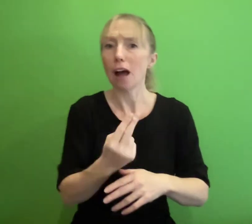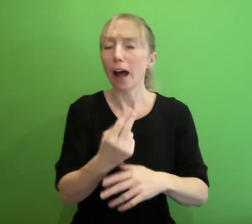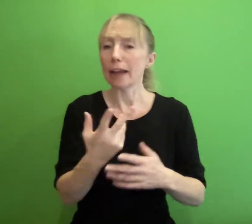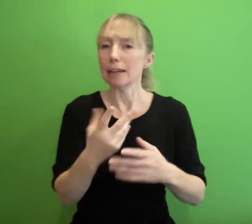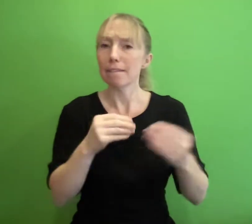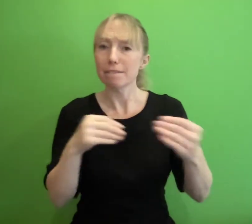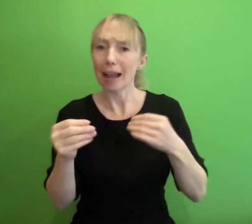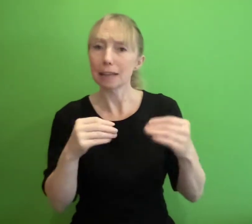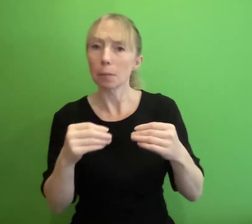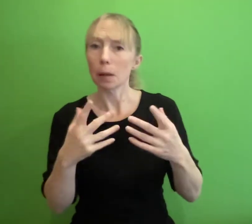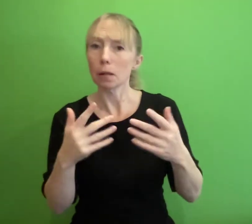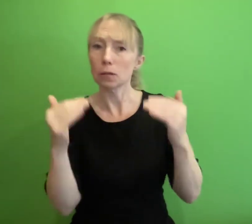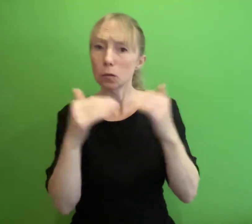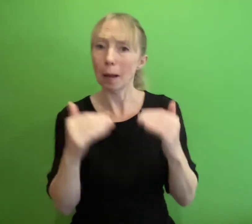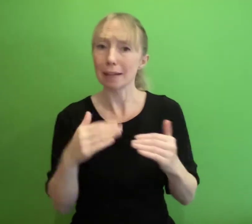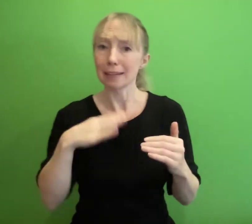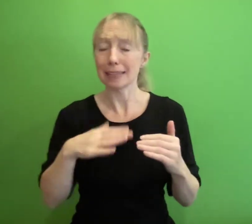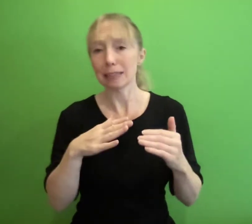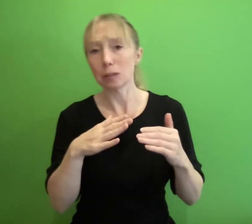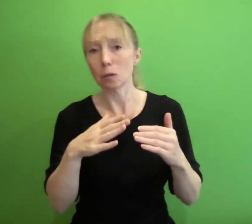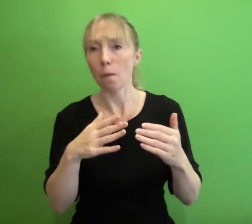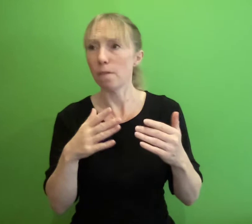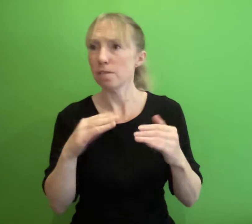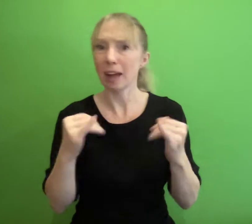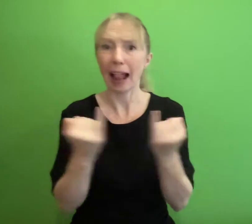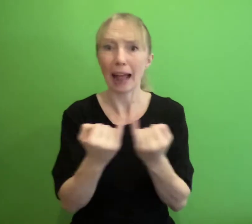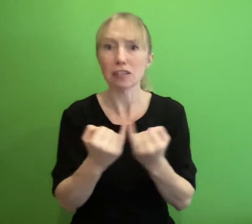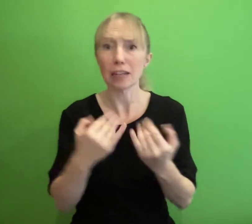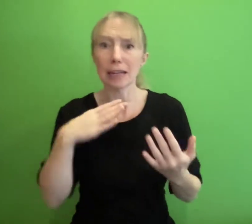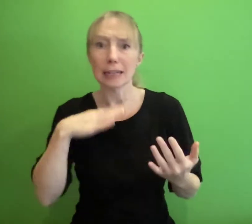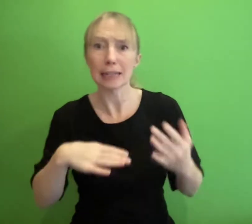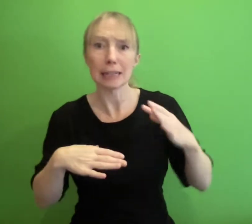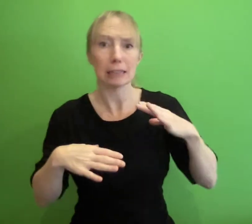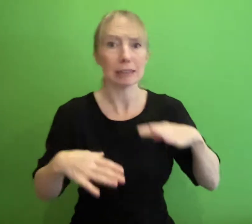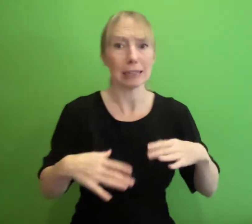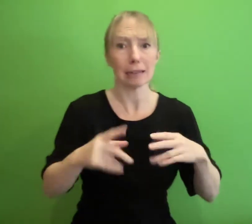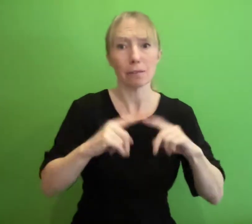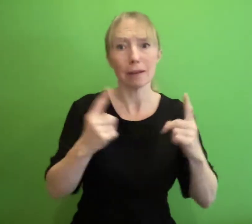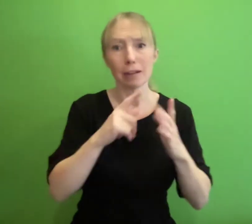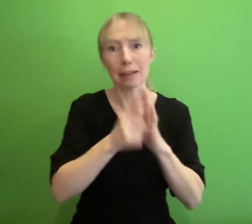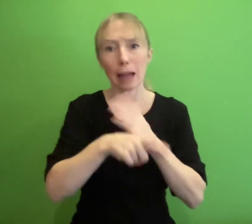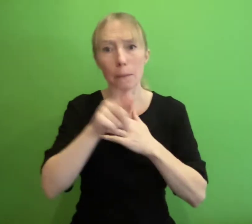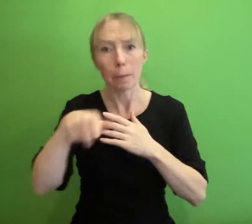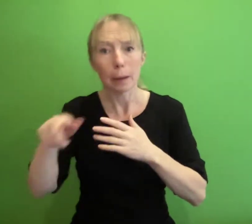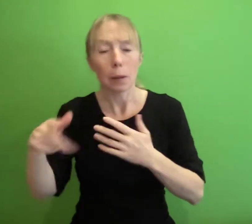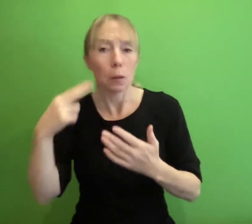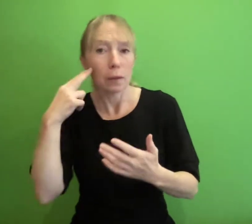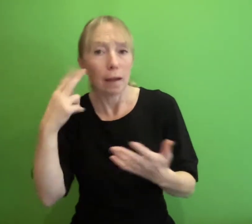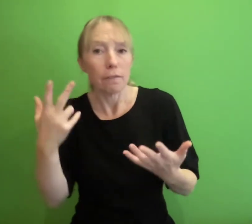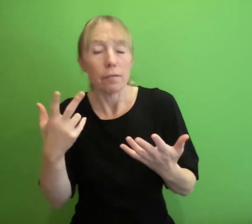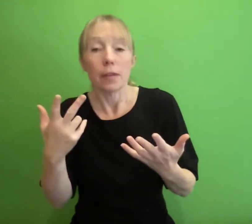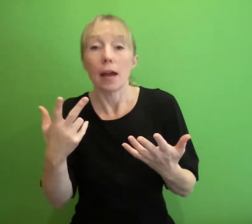access requirements. It is important to add that no event can be fully described as fully